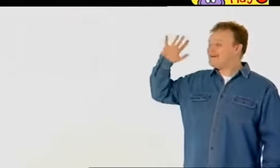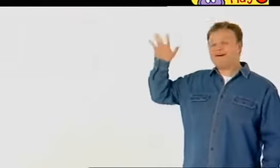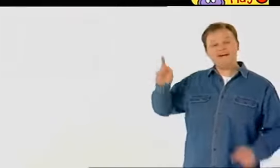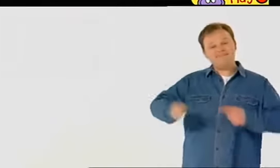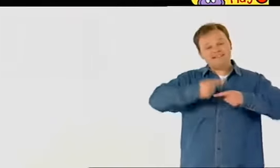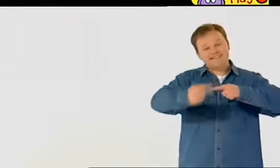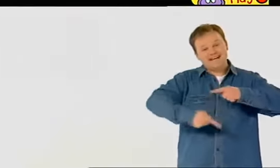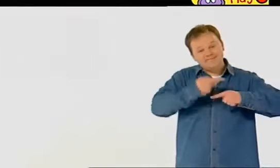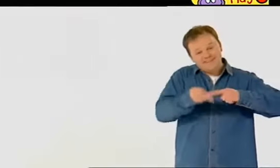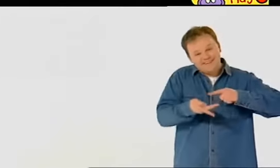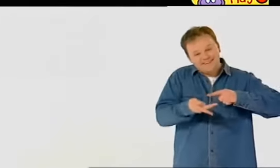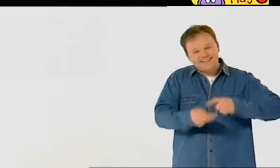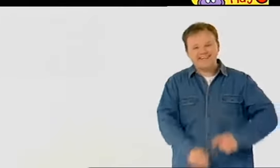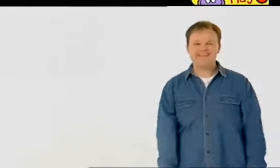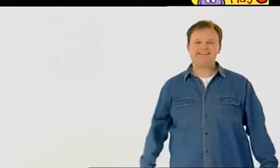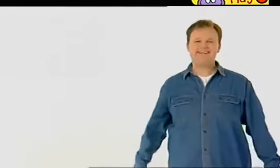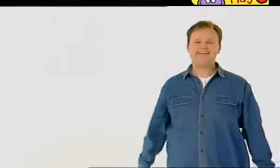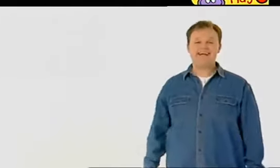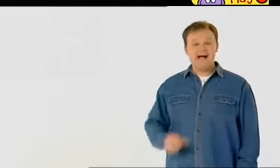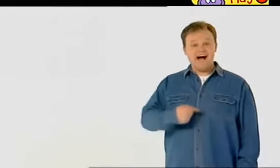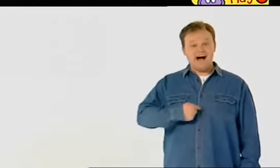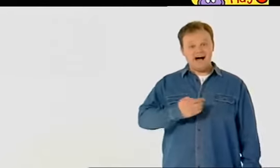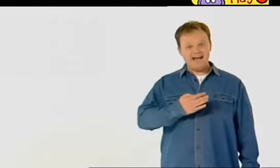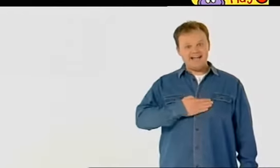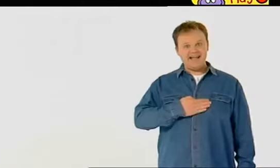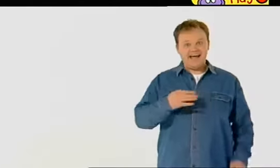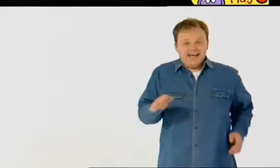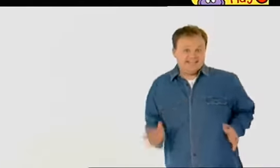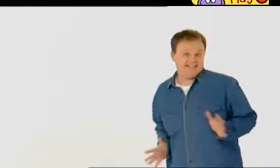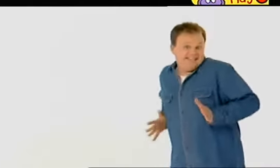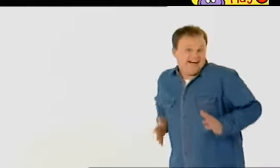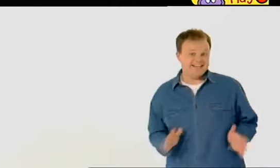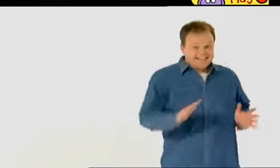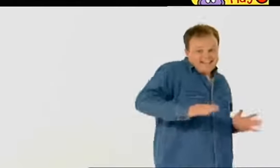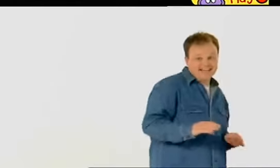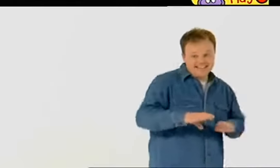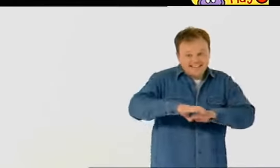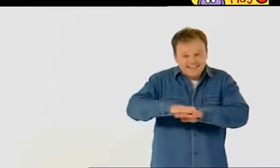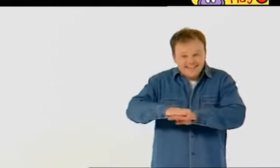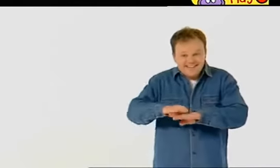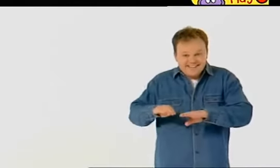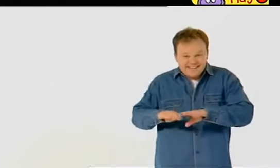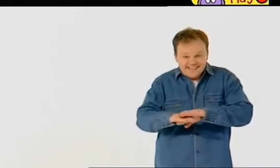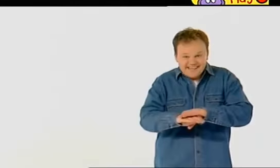Bye-bye, Mr. Tumble. I like dancing shoes.